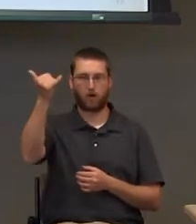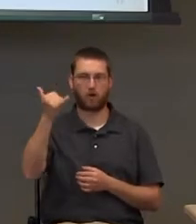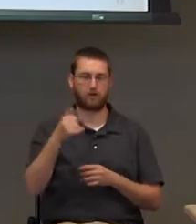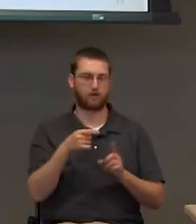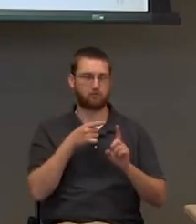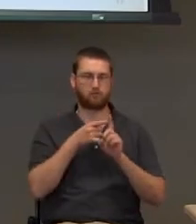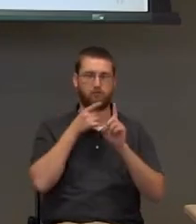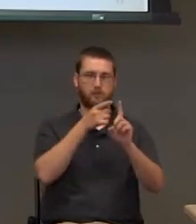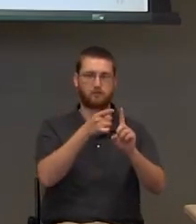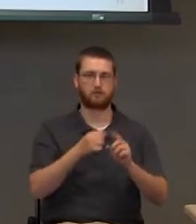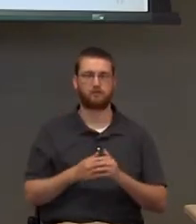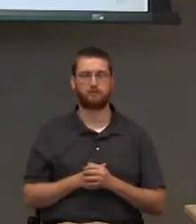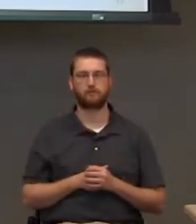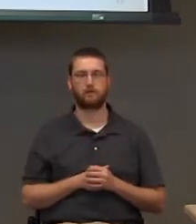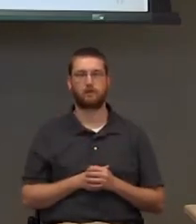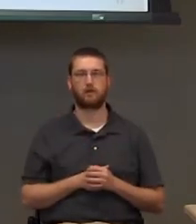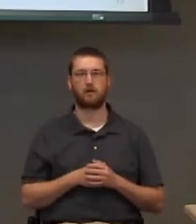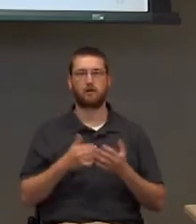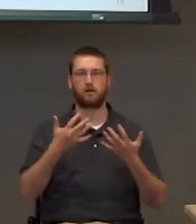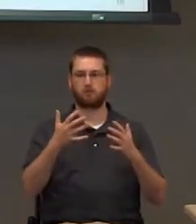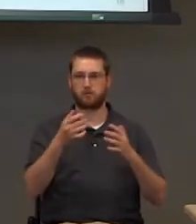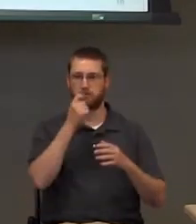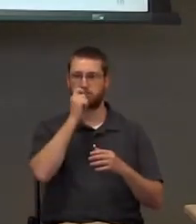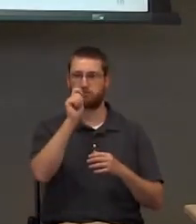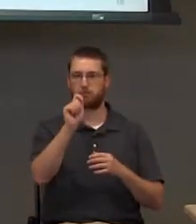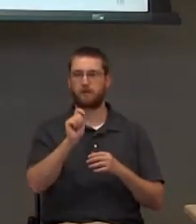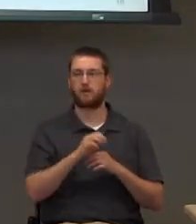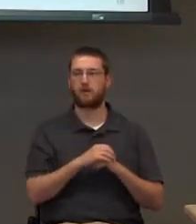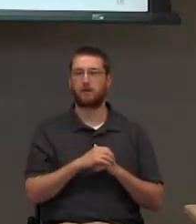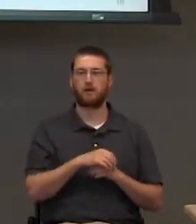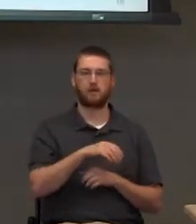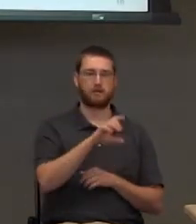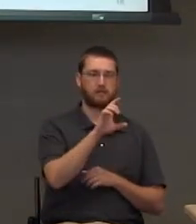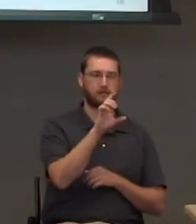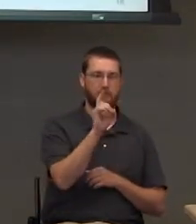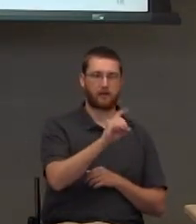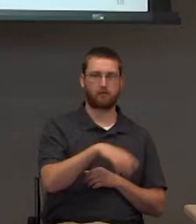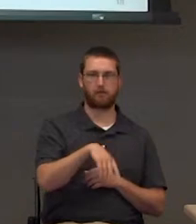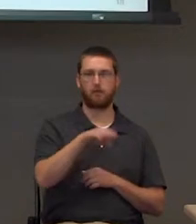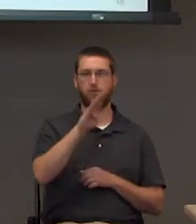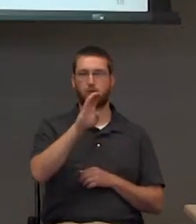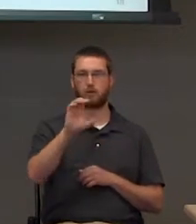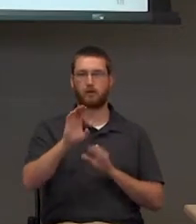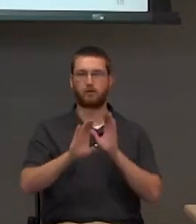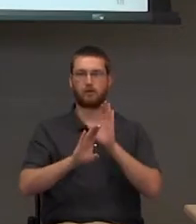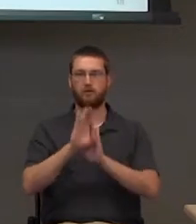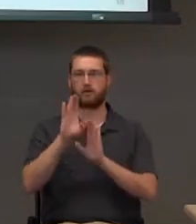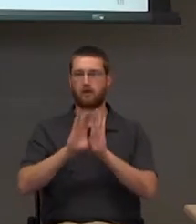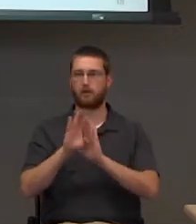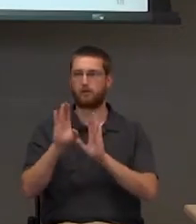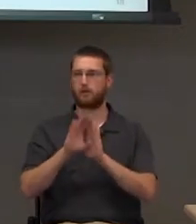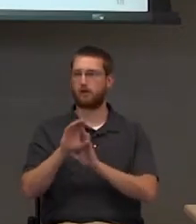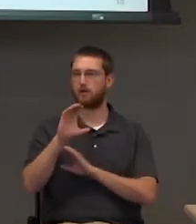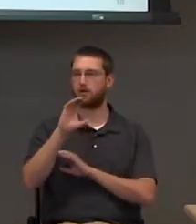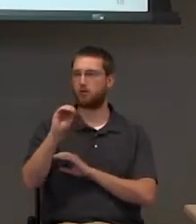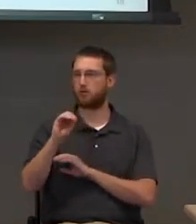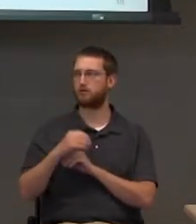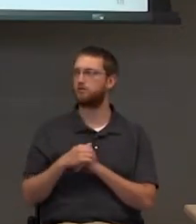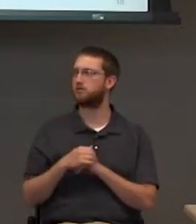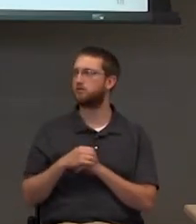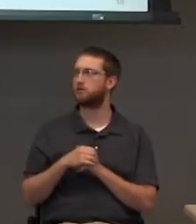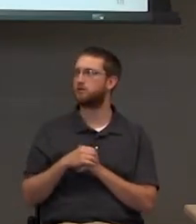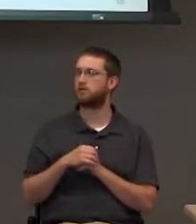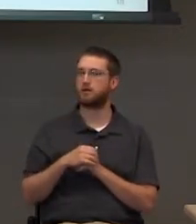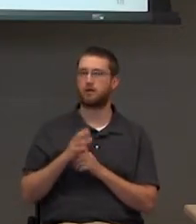direction that we should go. So with that being said, the Danville Boyle Development Corporation. This slide is to show you from our